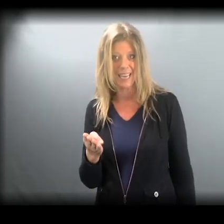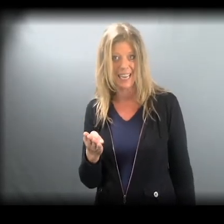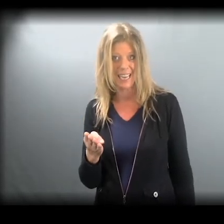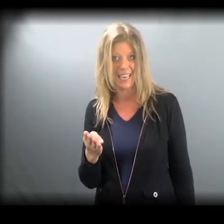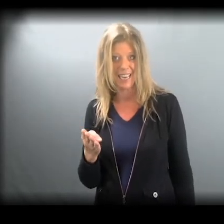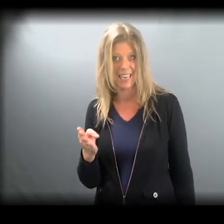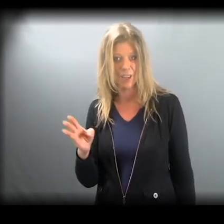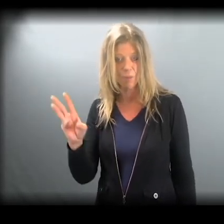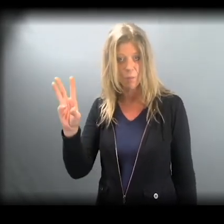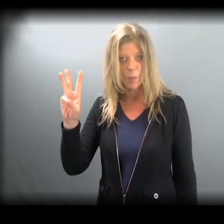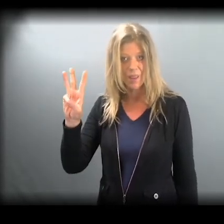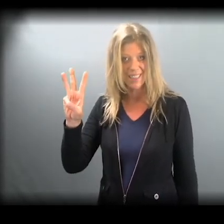be